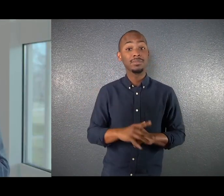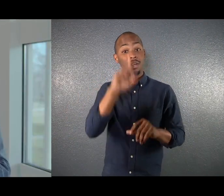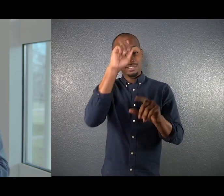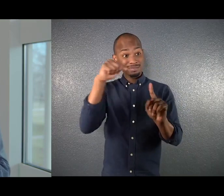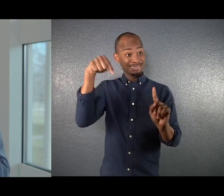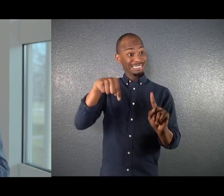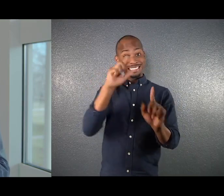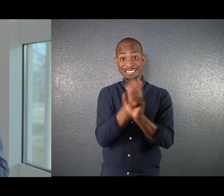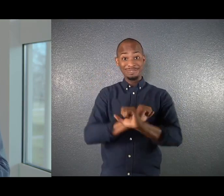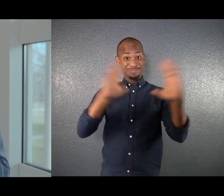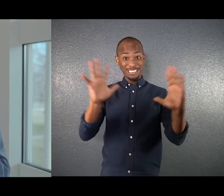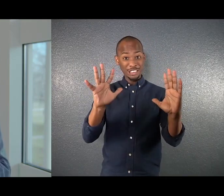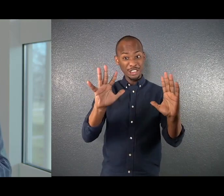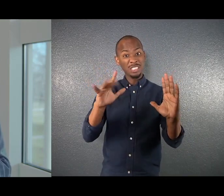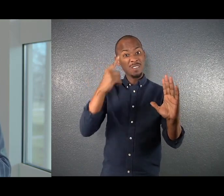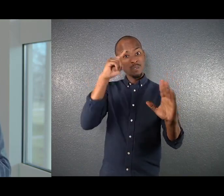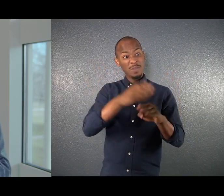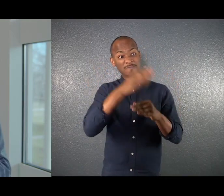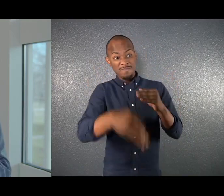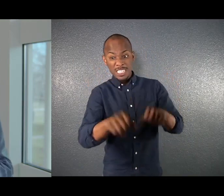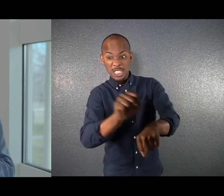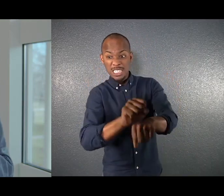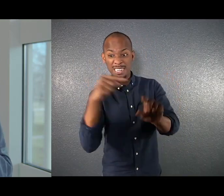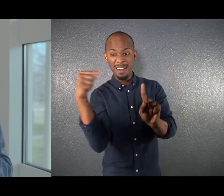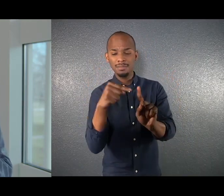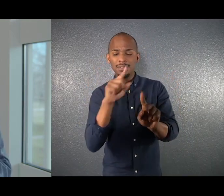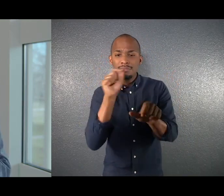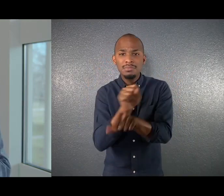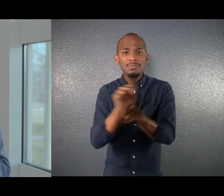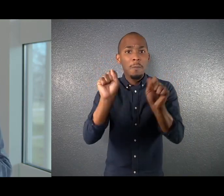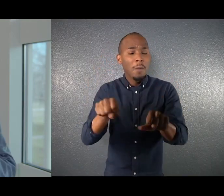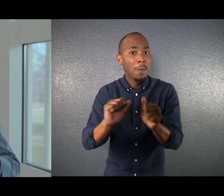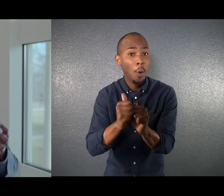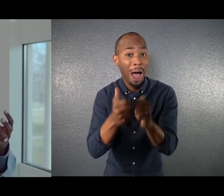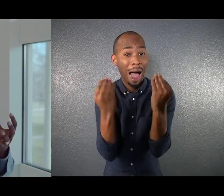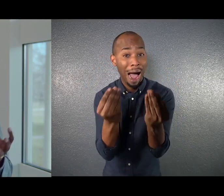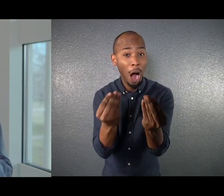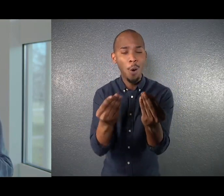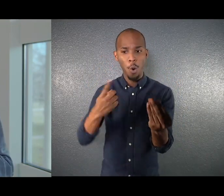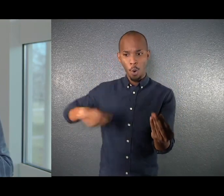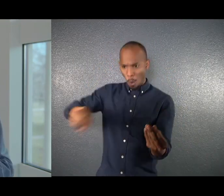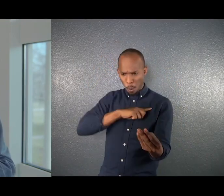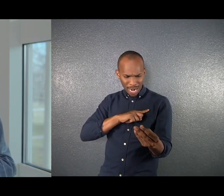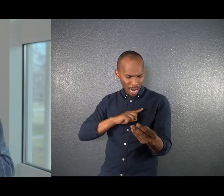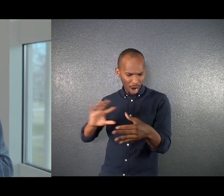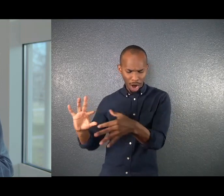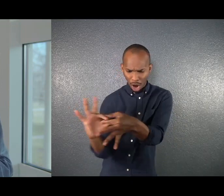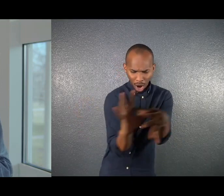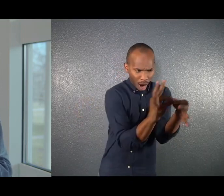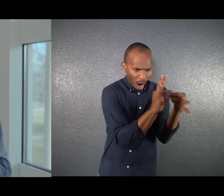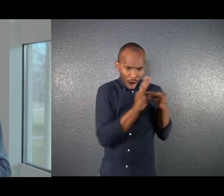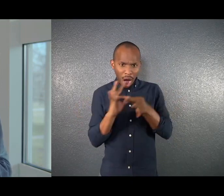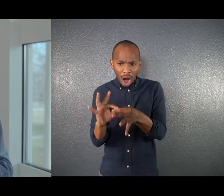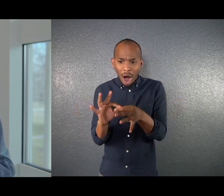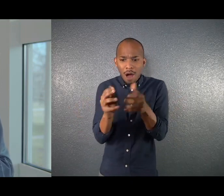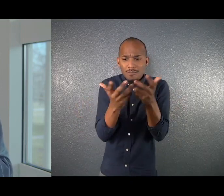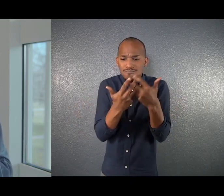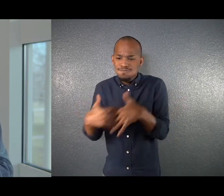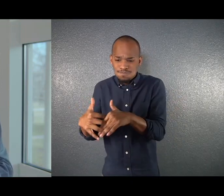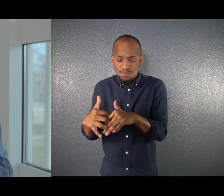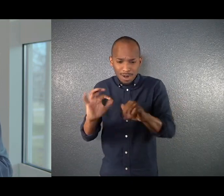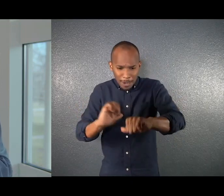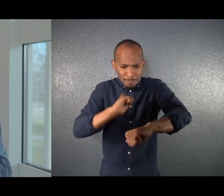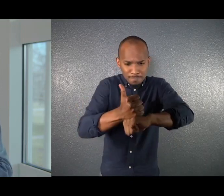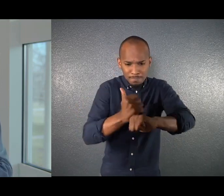impact. This is the vision of finishing the task. And it is possible by working together as a body of Christ and